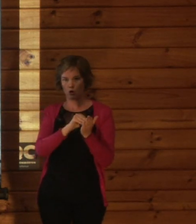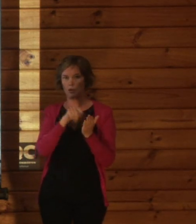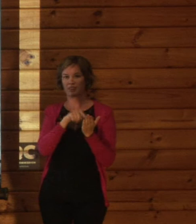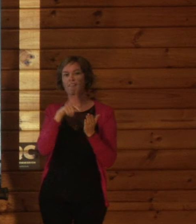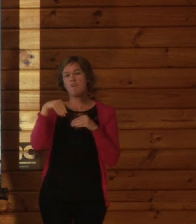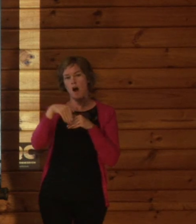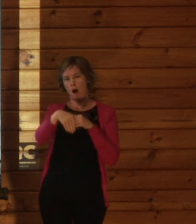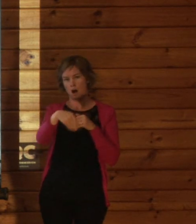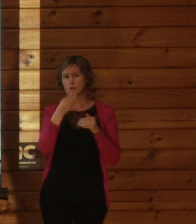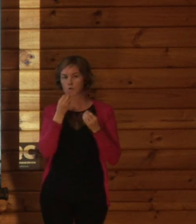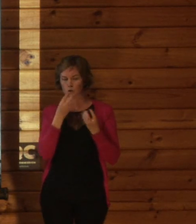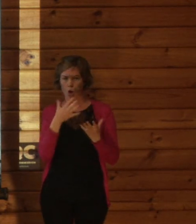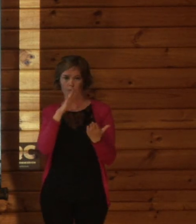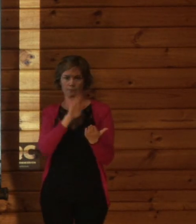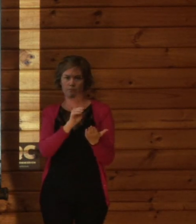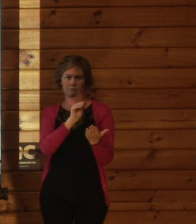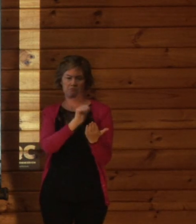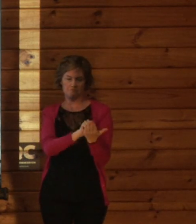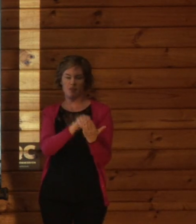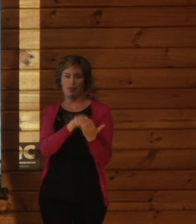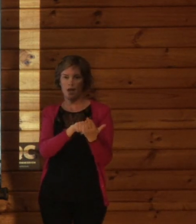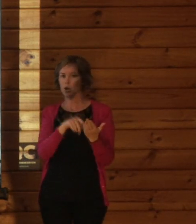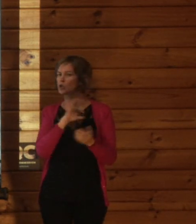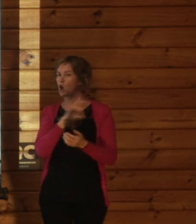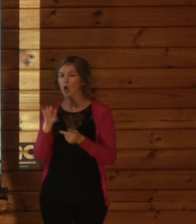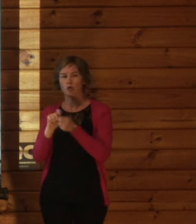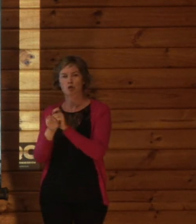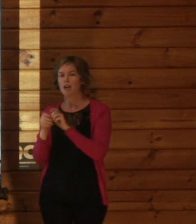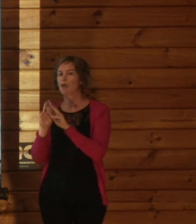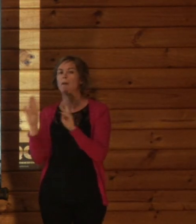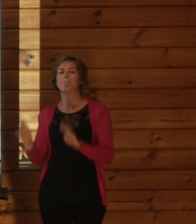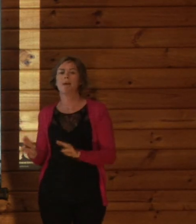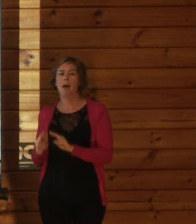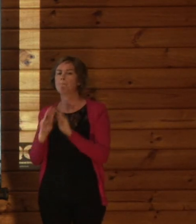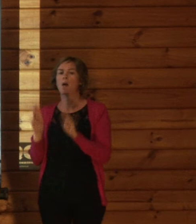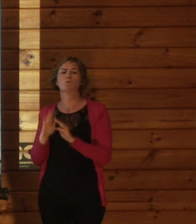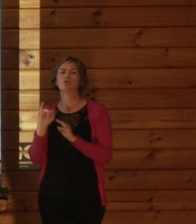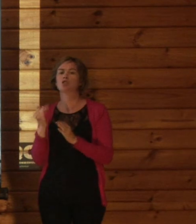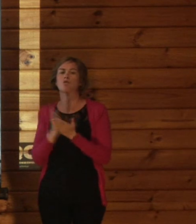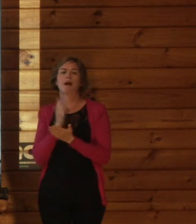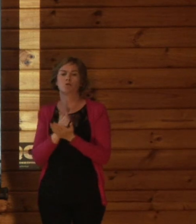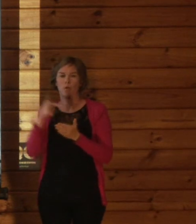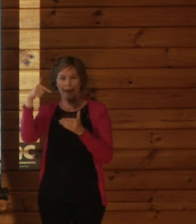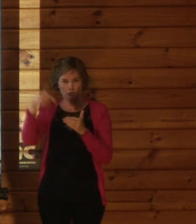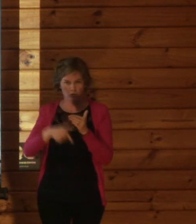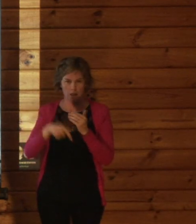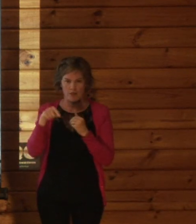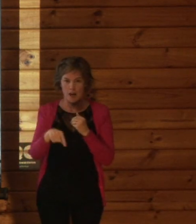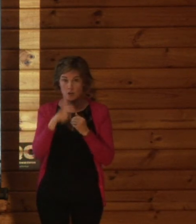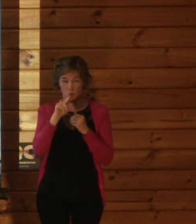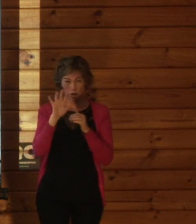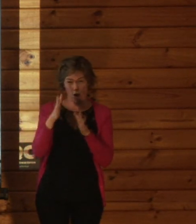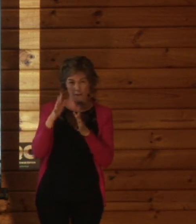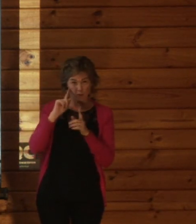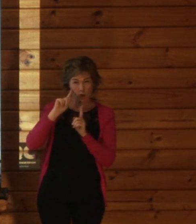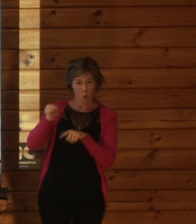because that map was only to make sure they drilled there in the first place. Okay. So yeah. Yeah, the technical categories